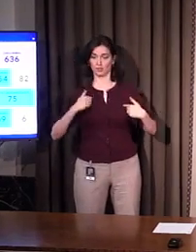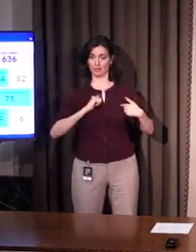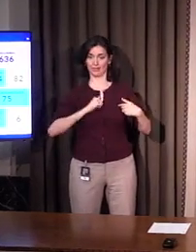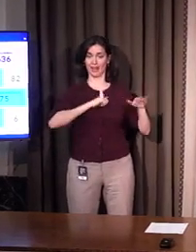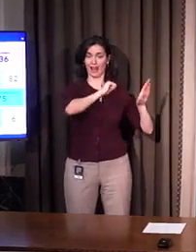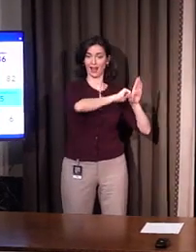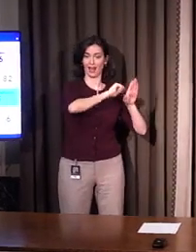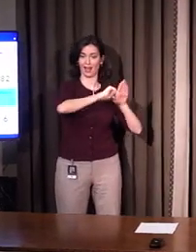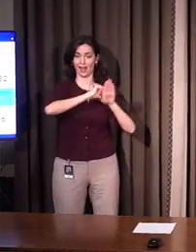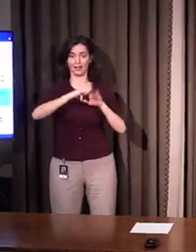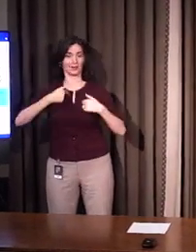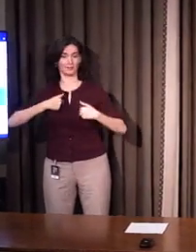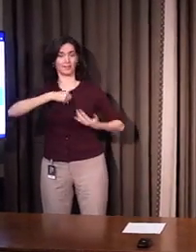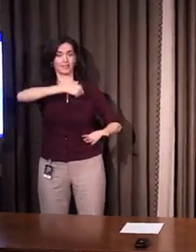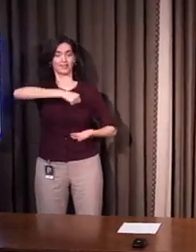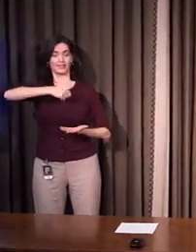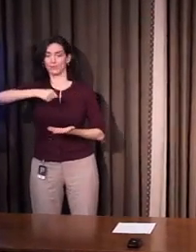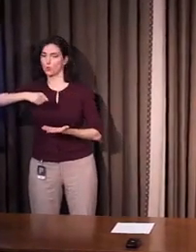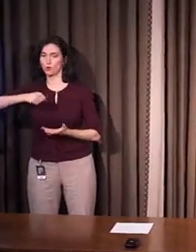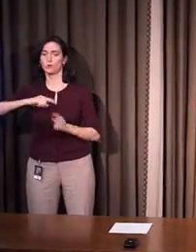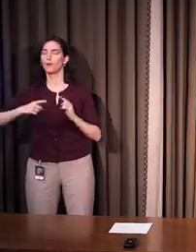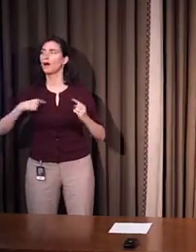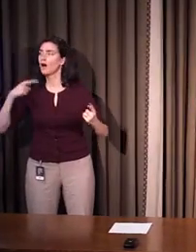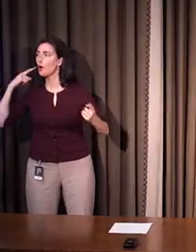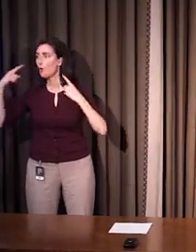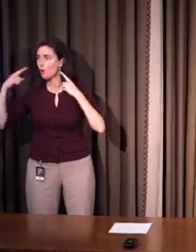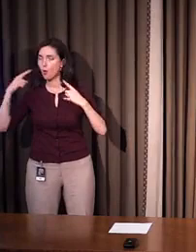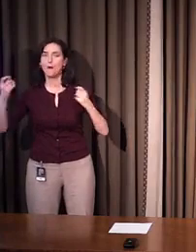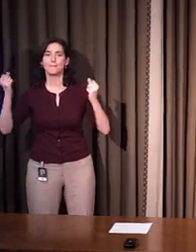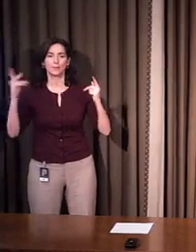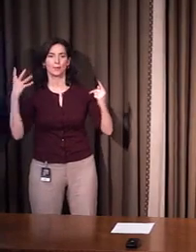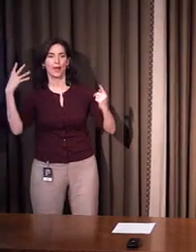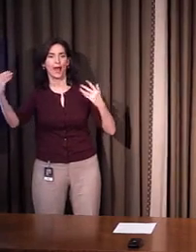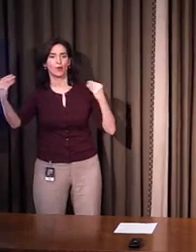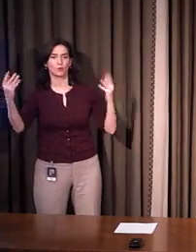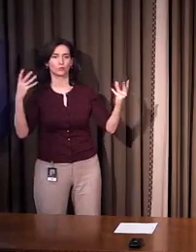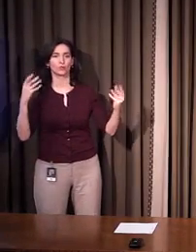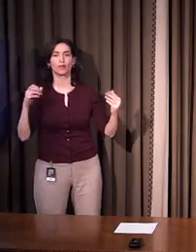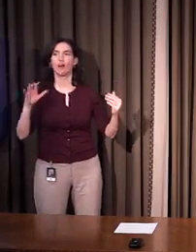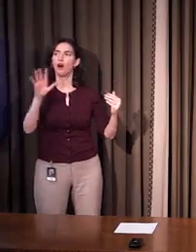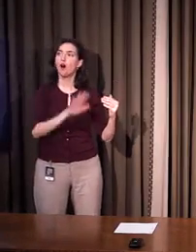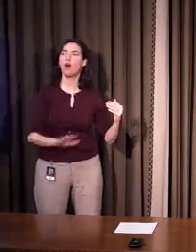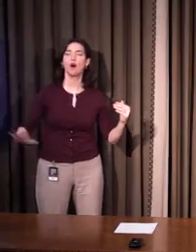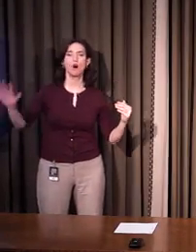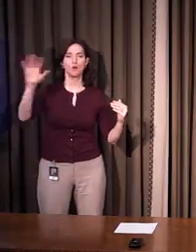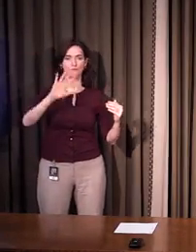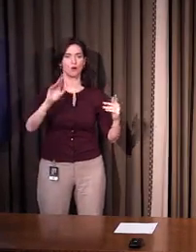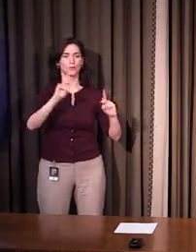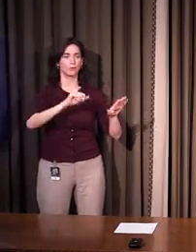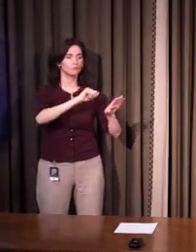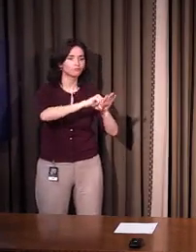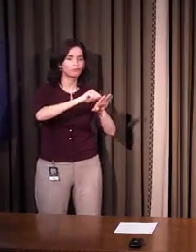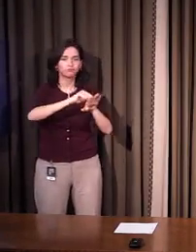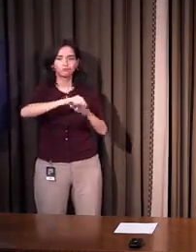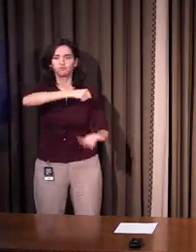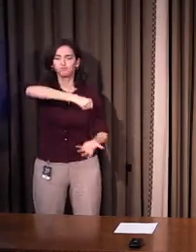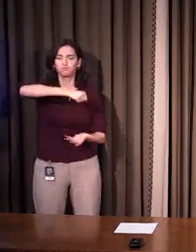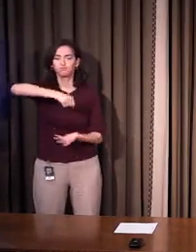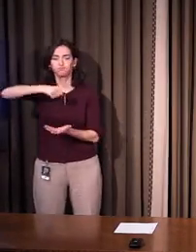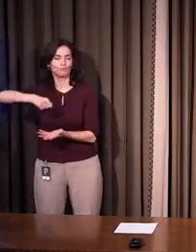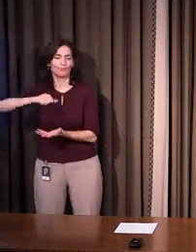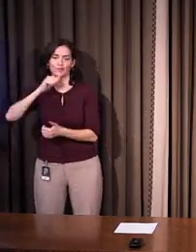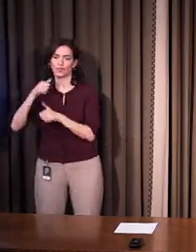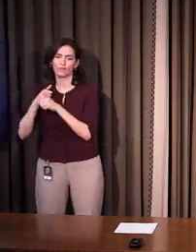myself, I have heard that there was an awful lot of activity out across the state of Louisiana that did not